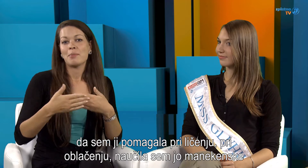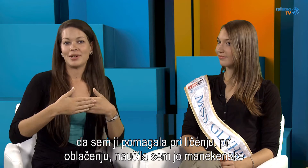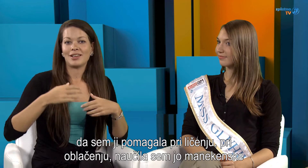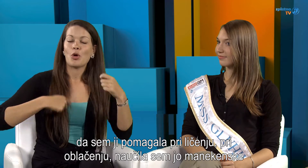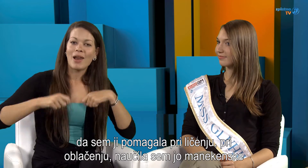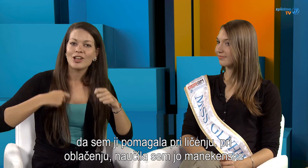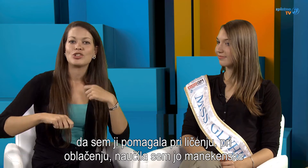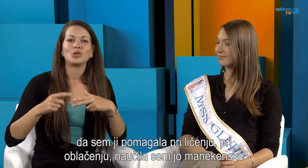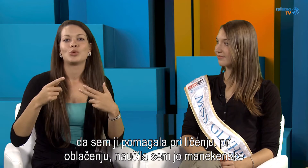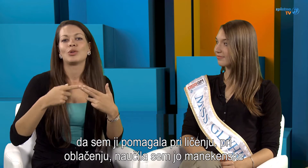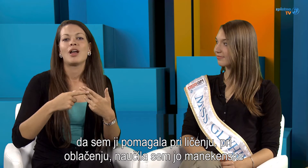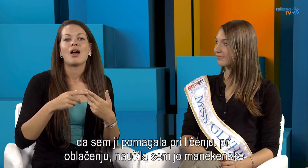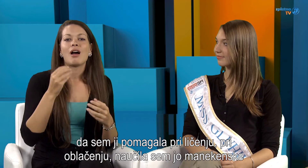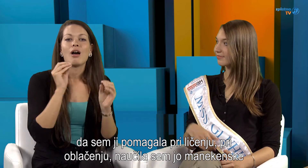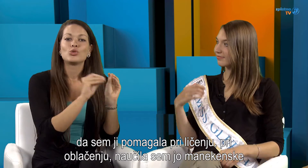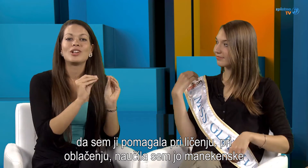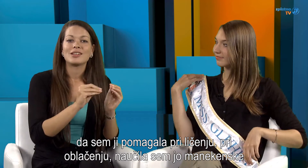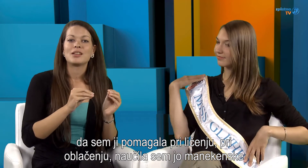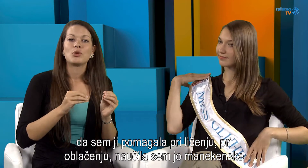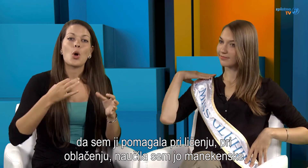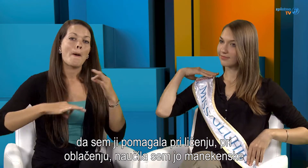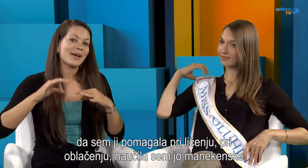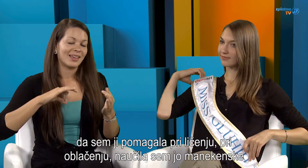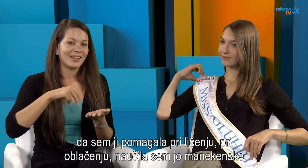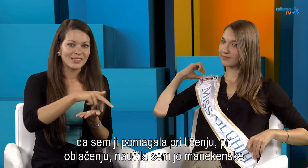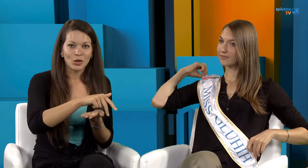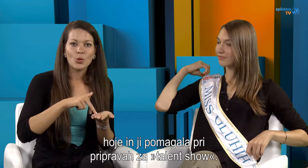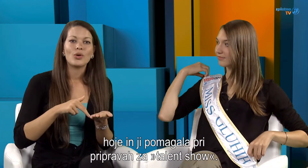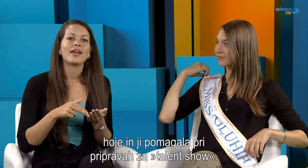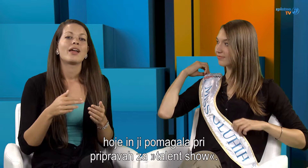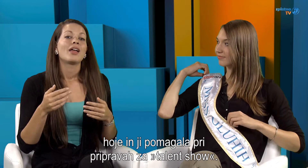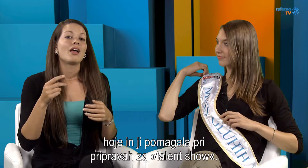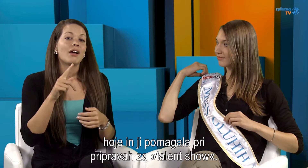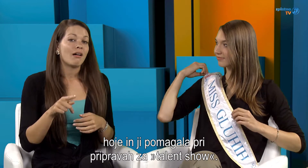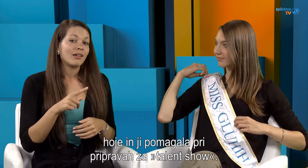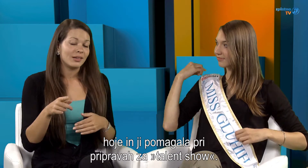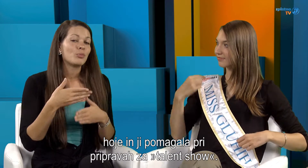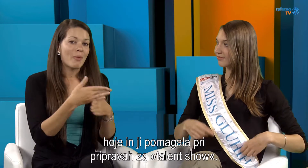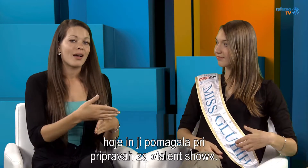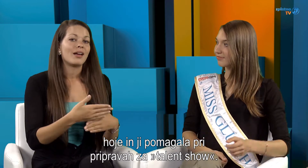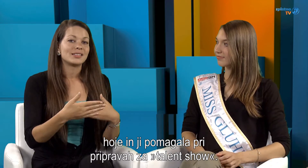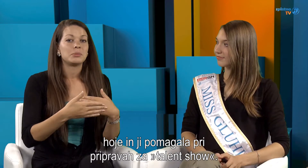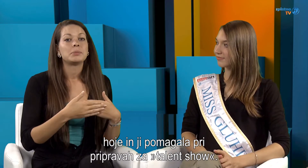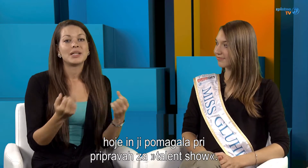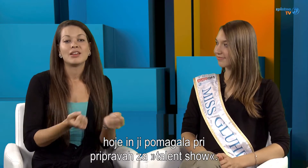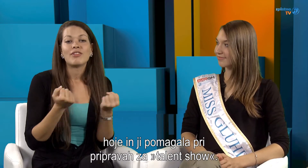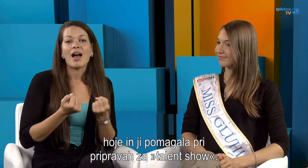pri oblačenju, učila sem jo manekenske hoje in pomagala sem ji pri vaji